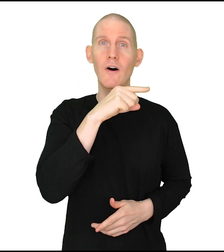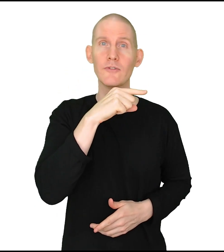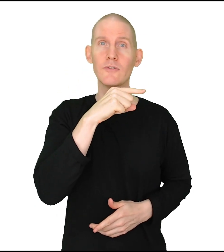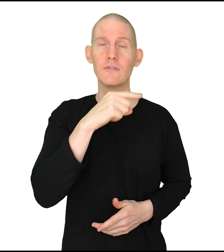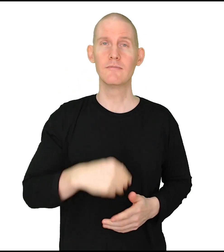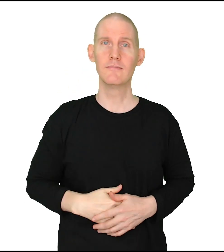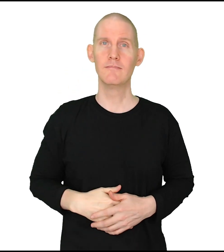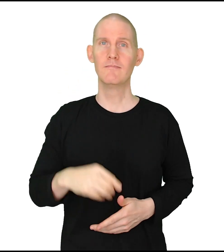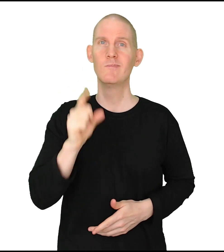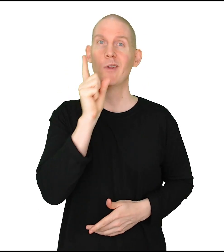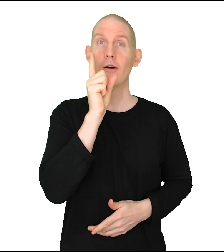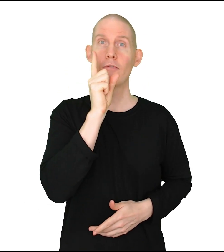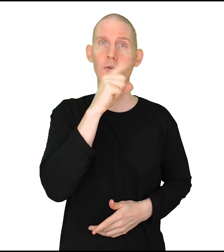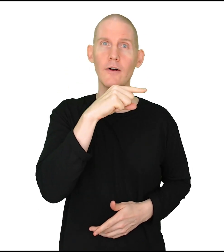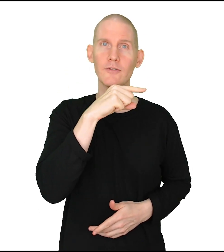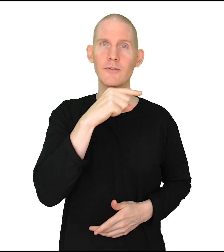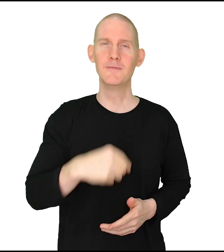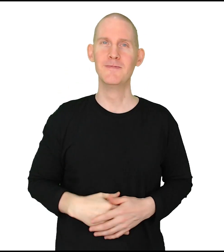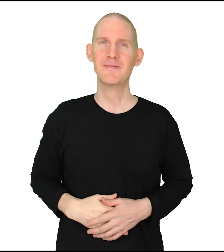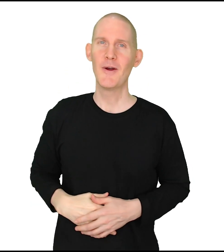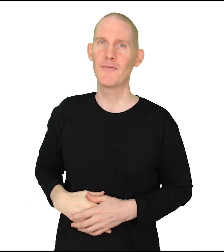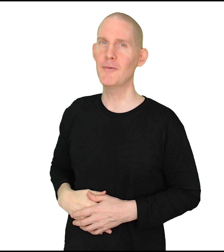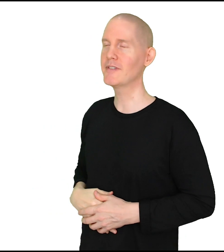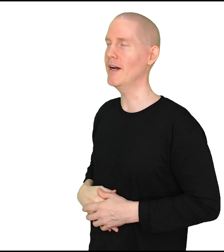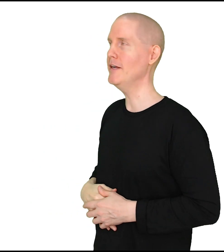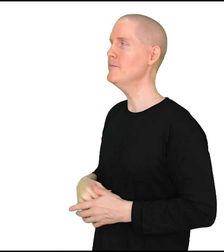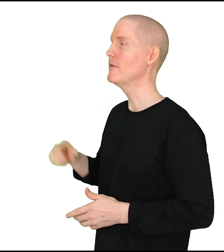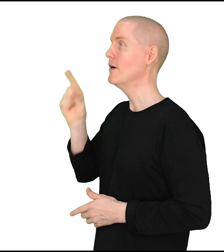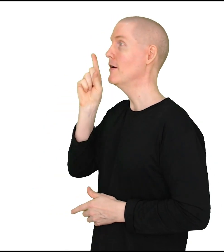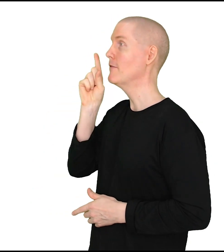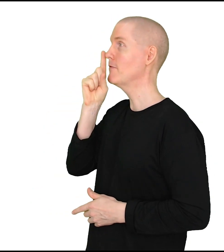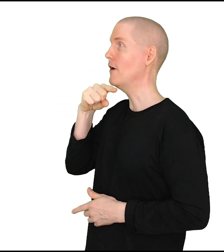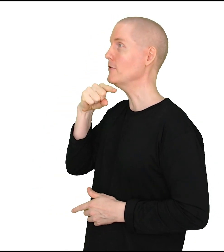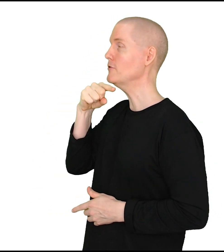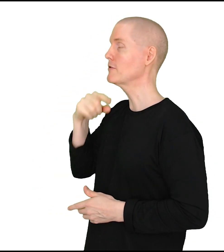False. False. From the side, false.